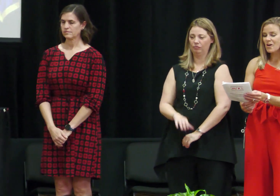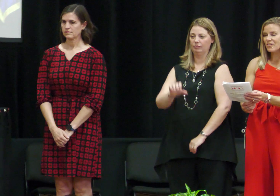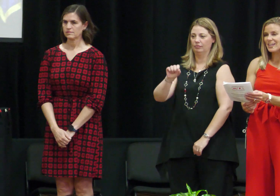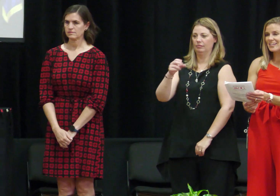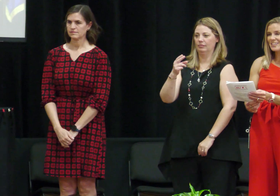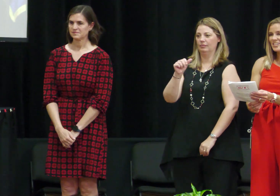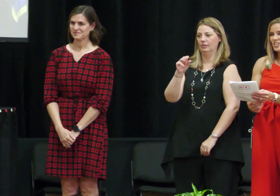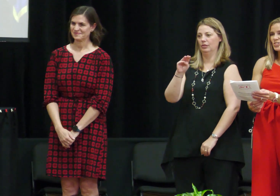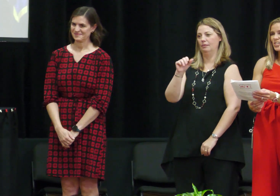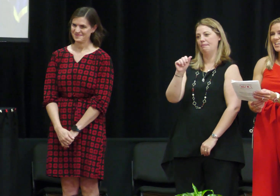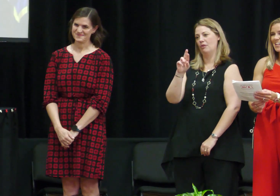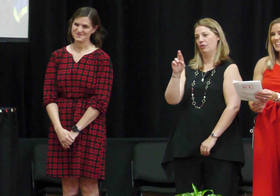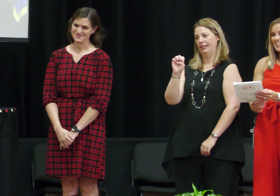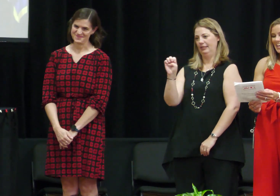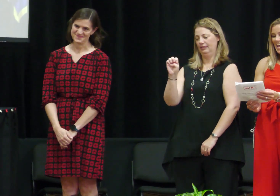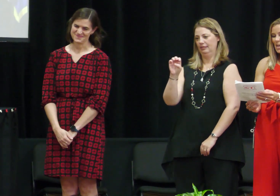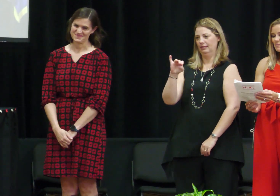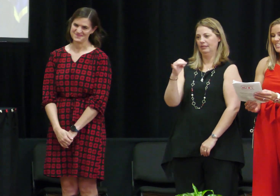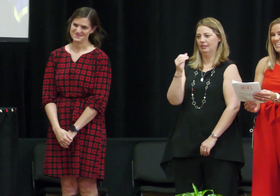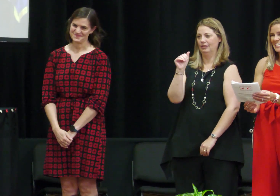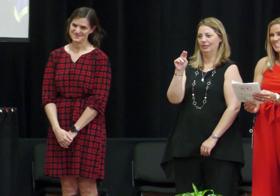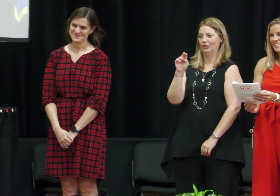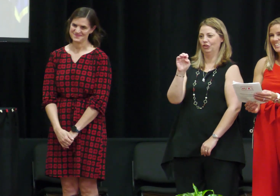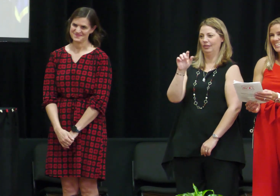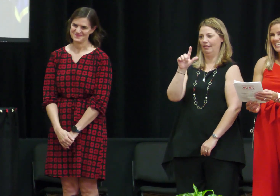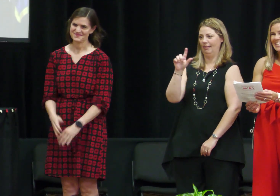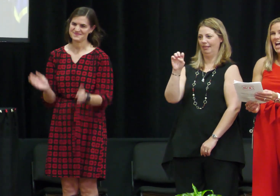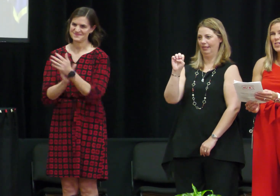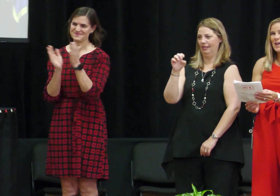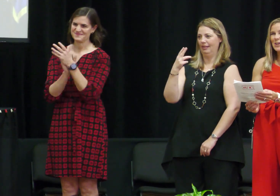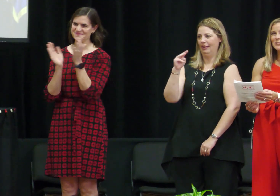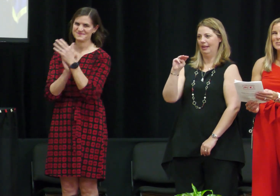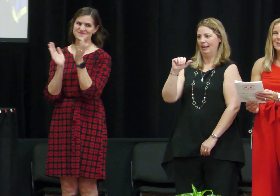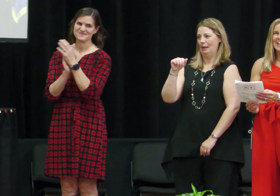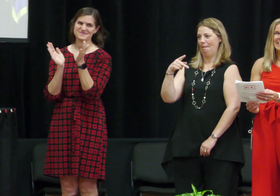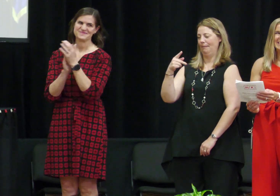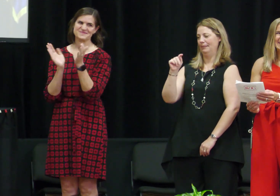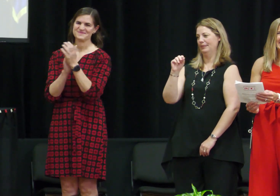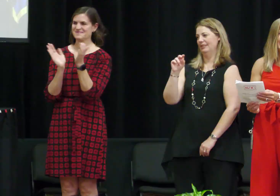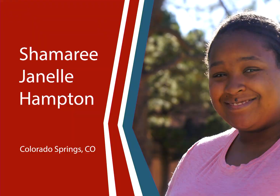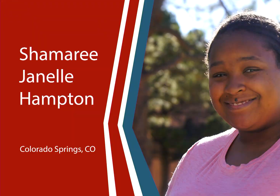Shamari Janelle Hampton, Colorado Springs.